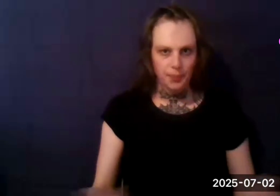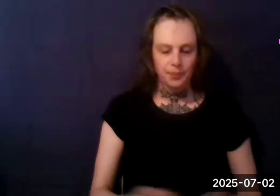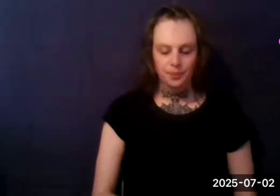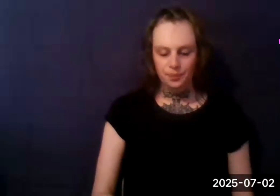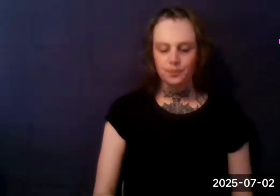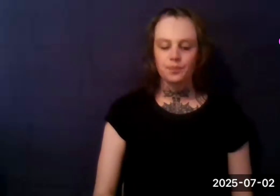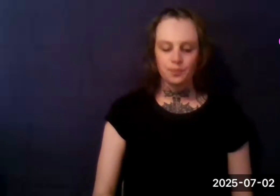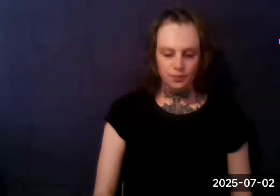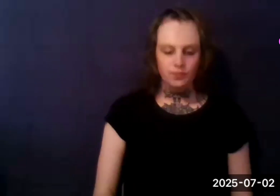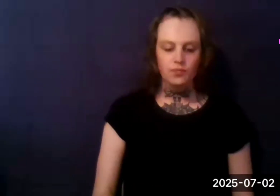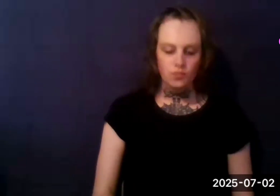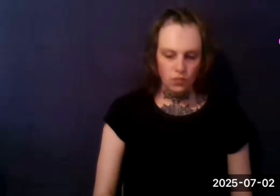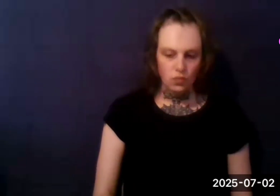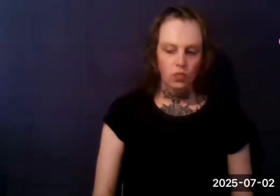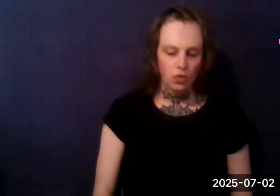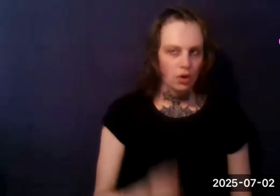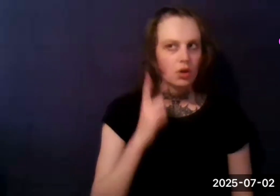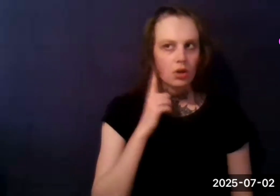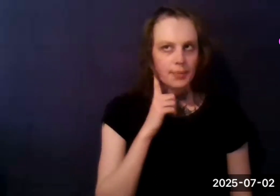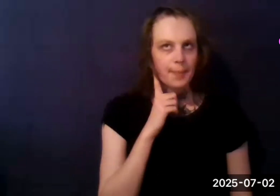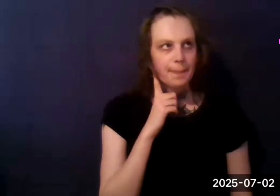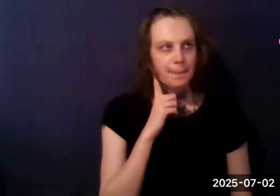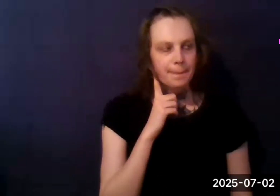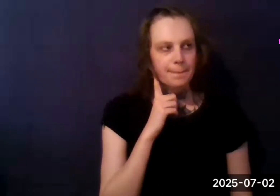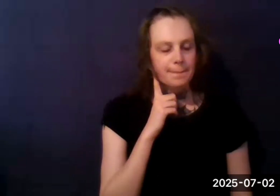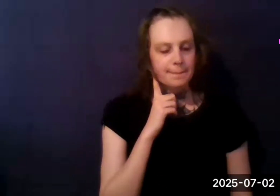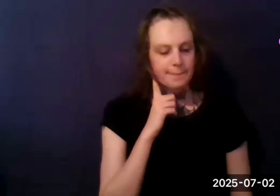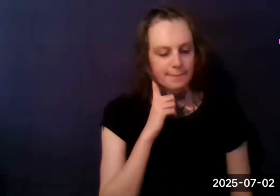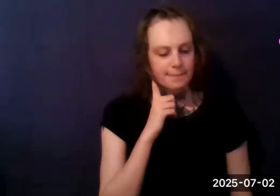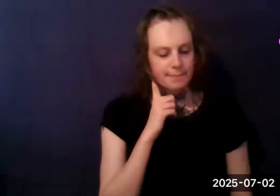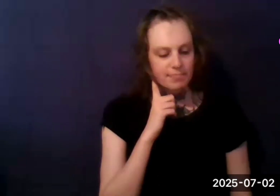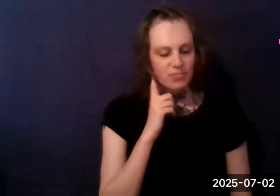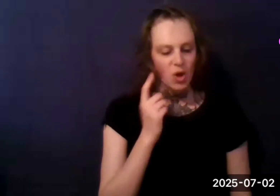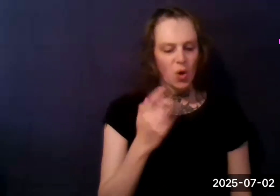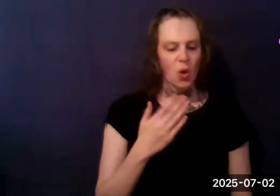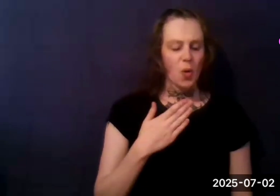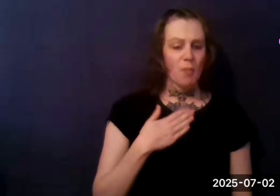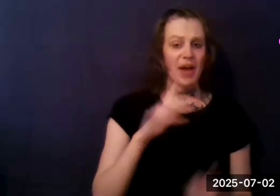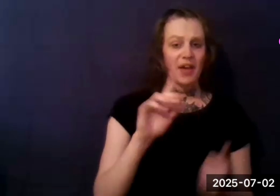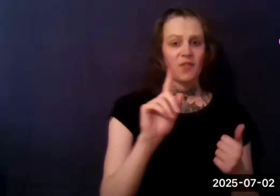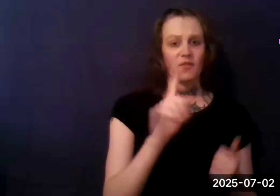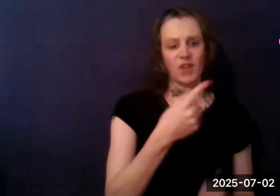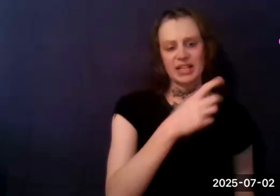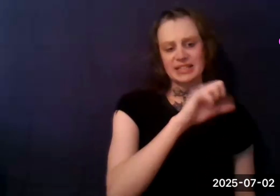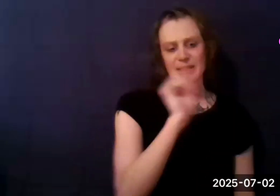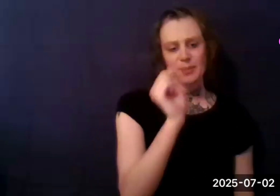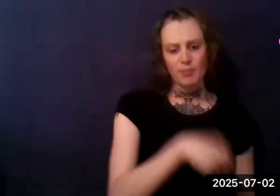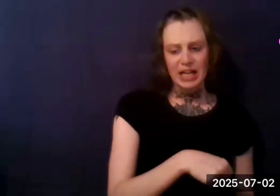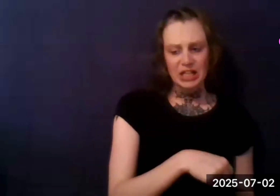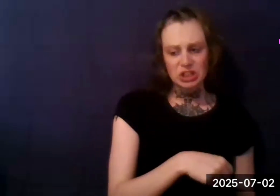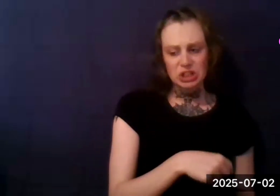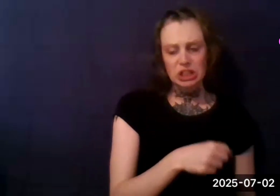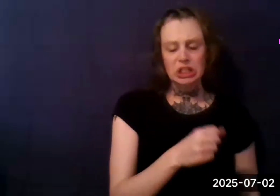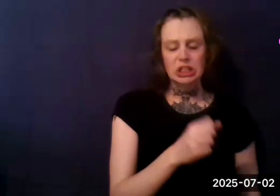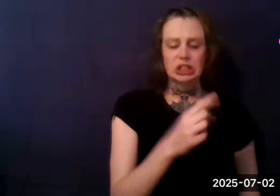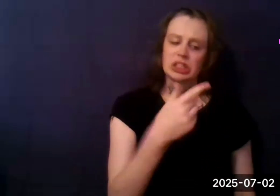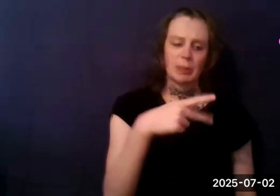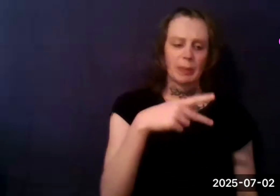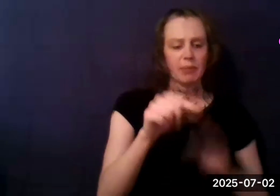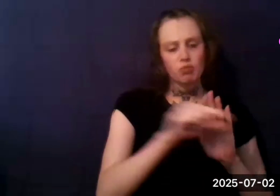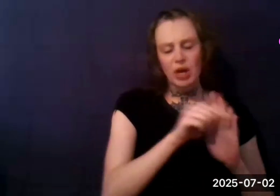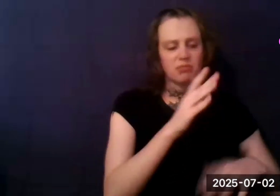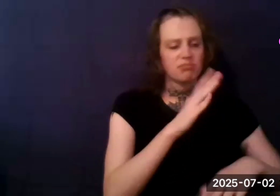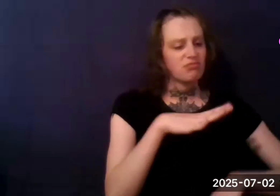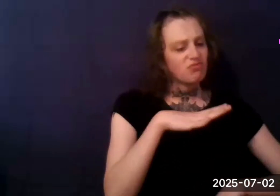that 1 year I did there because that second semester I did even worse. I think I had like a point 0.3 GPA or something. Like I didn't know that was